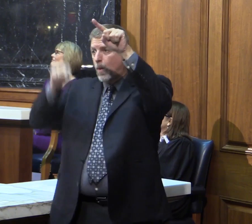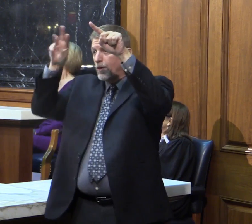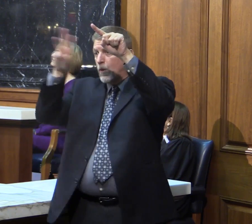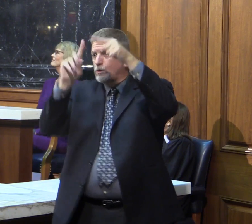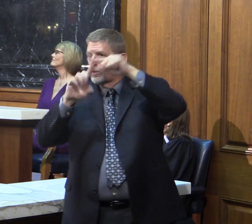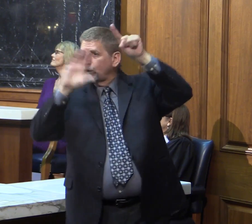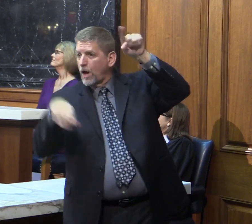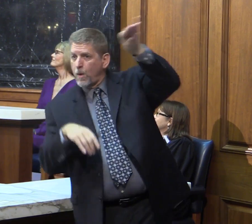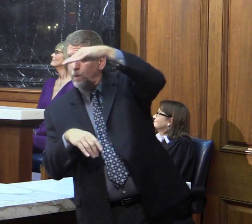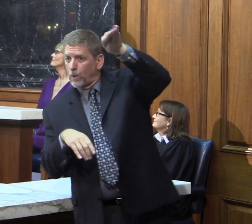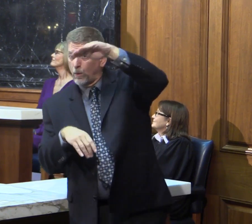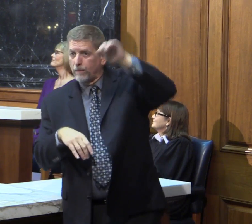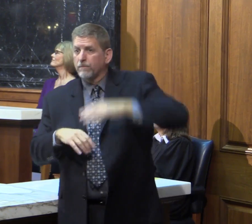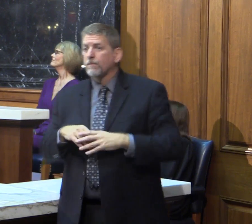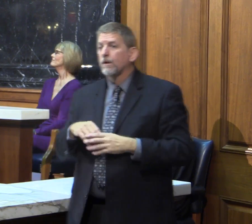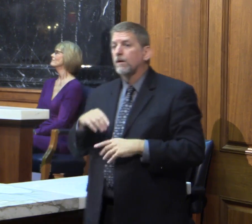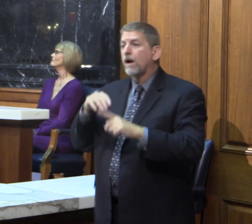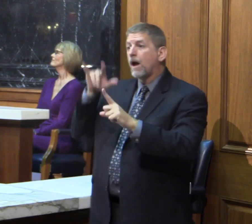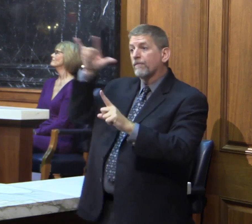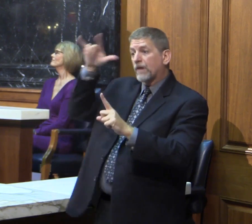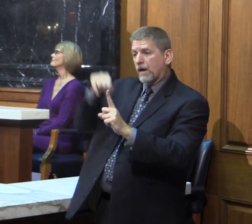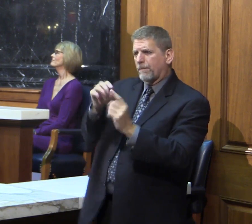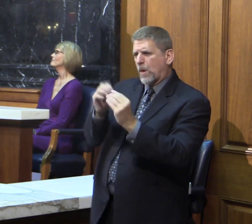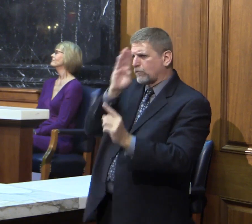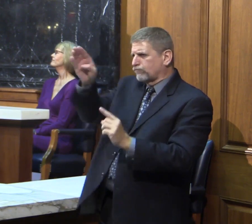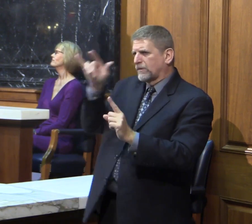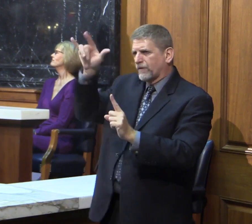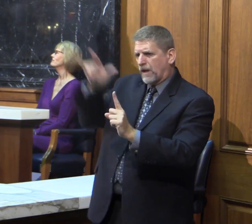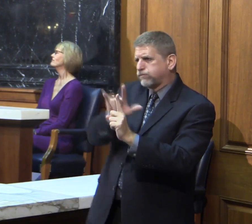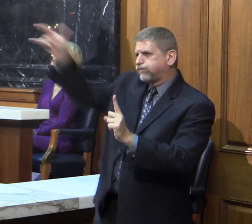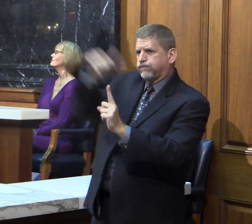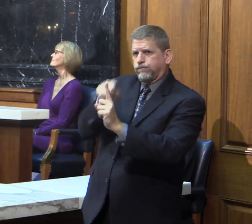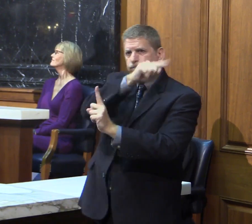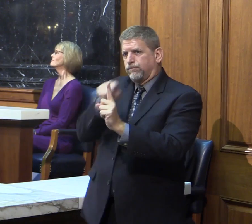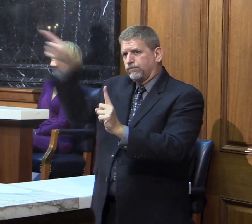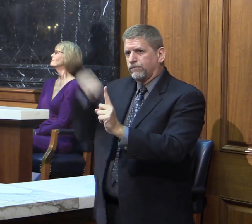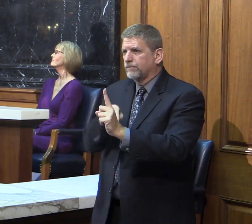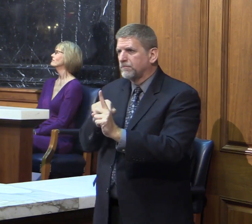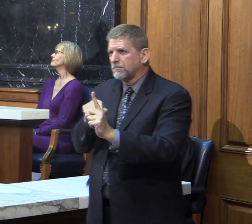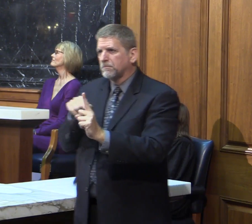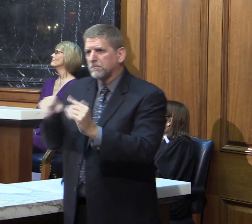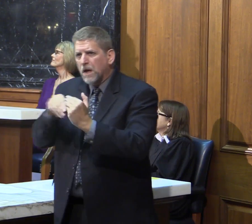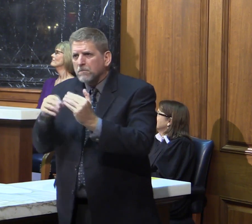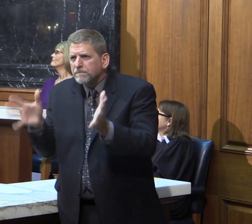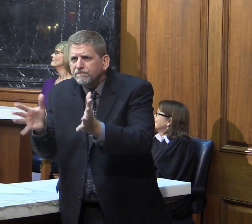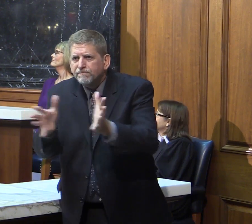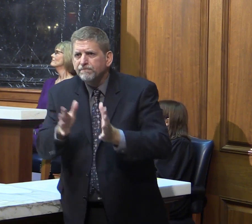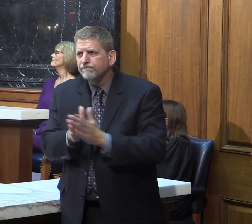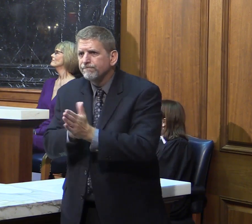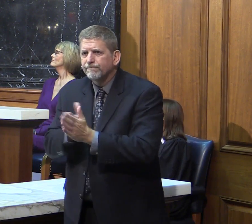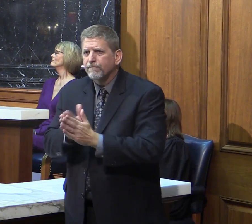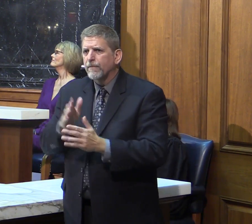Northwest Indiana and Chicago, and incentives for more direct flights to better connect Hoosiers to national